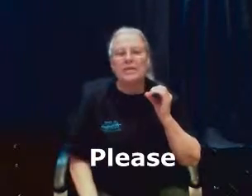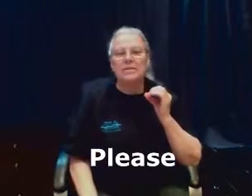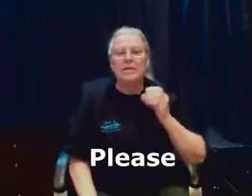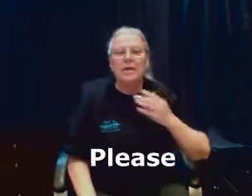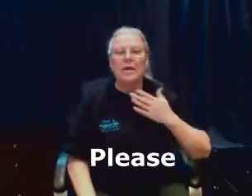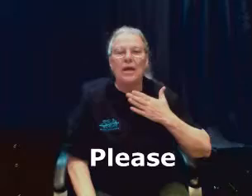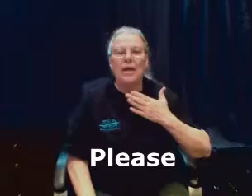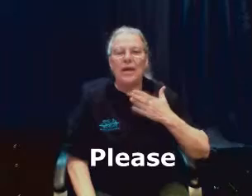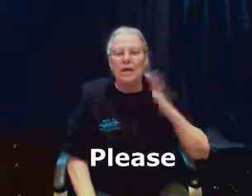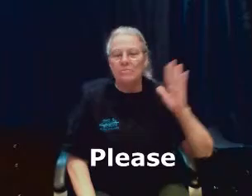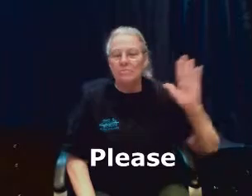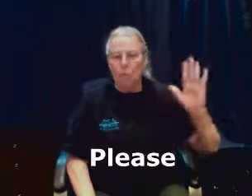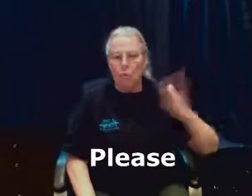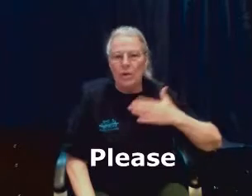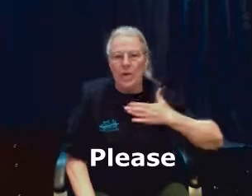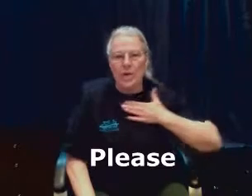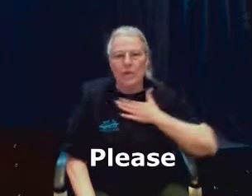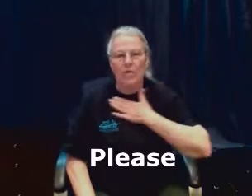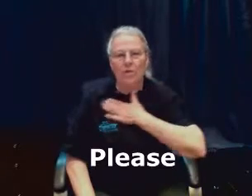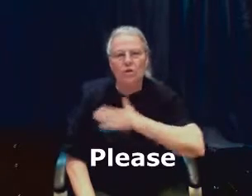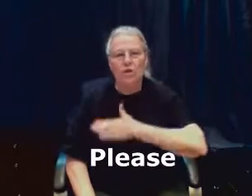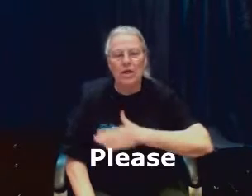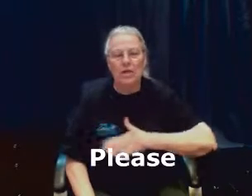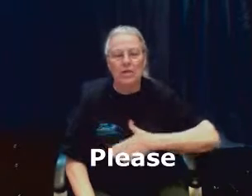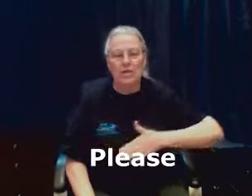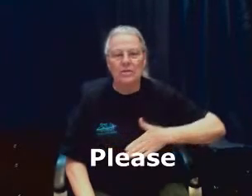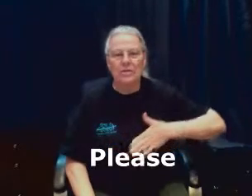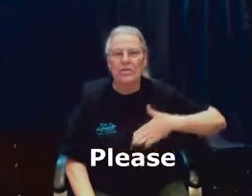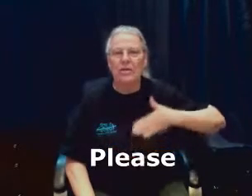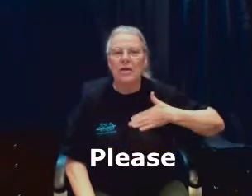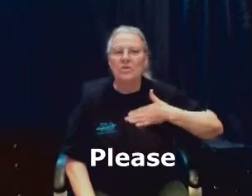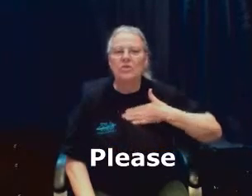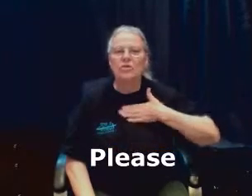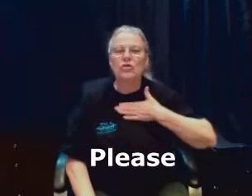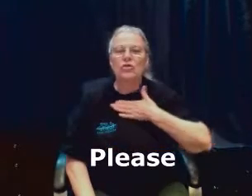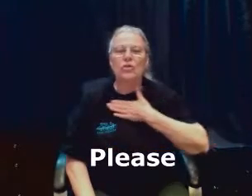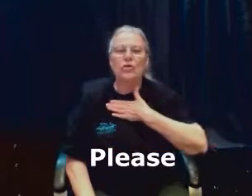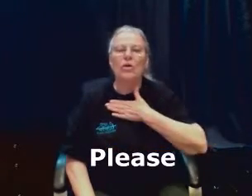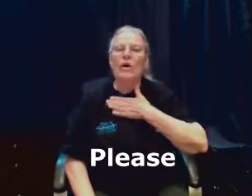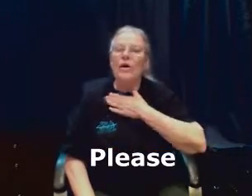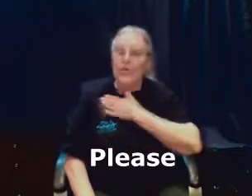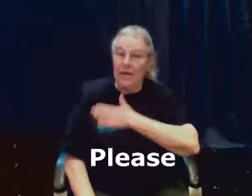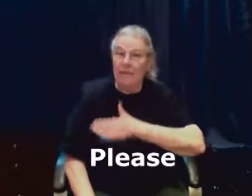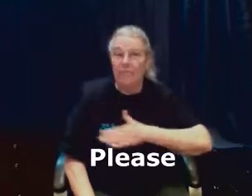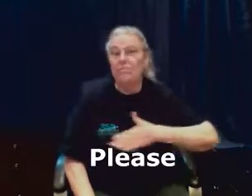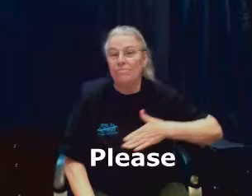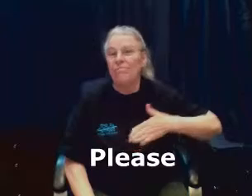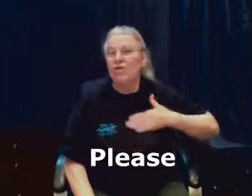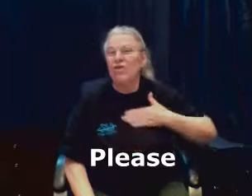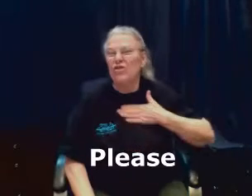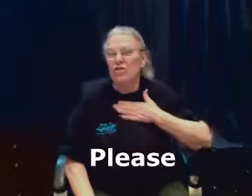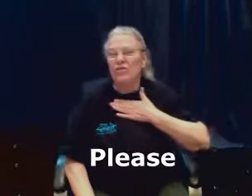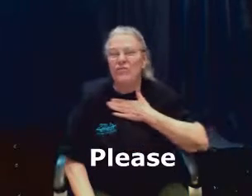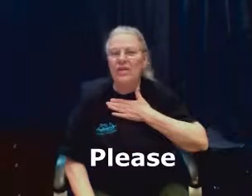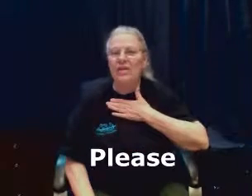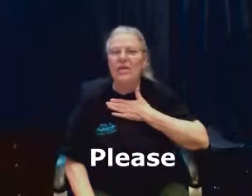Please. And that open hand on the chest and just a circle. If you circle, you'll feel